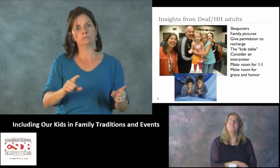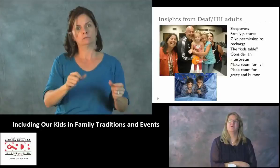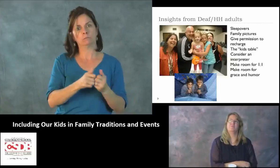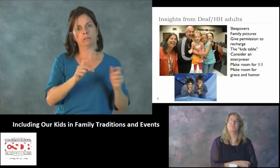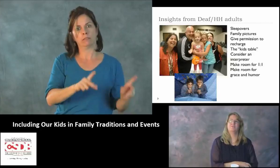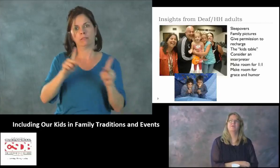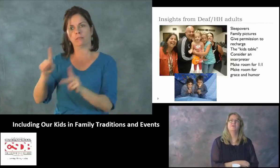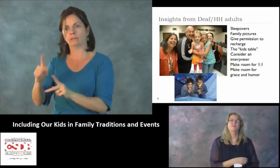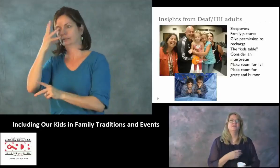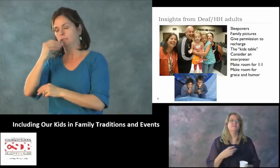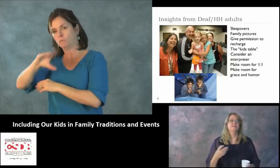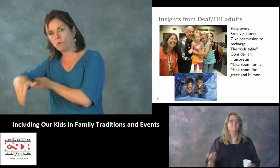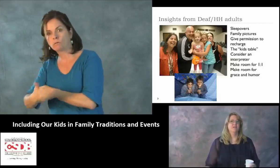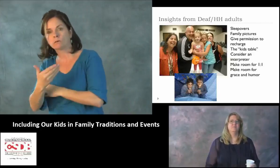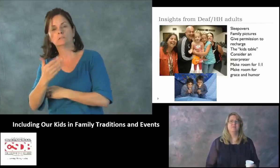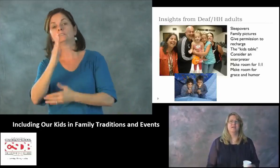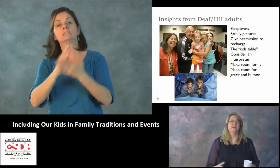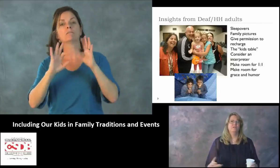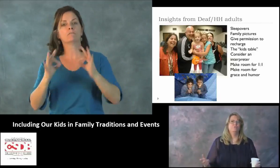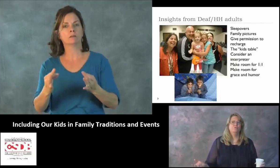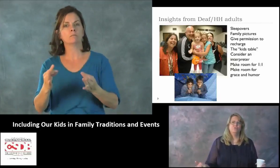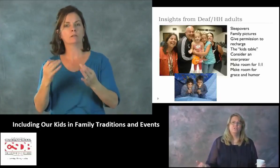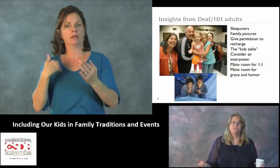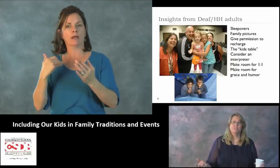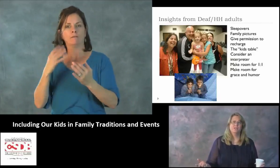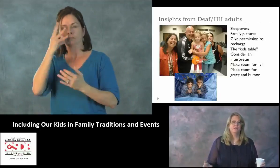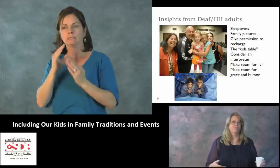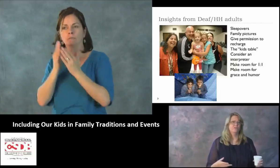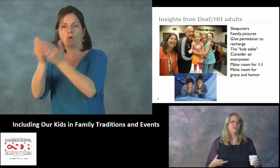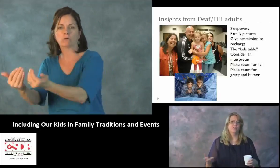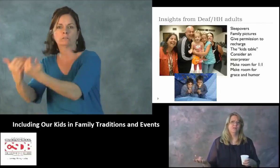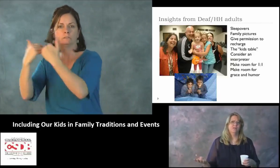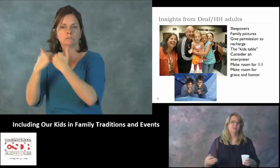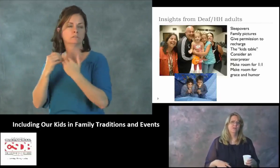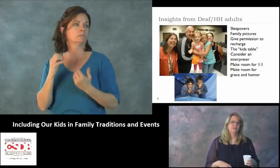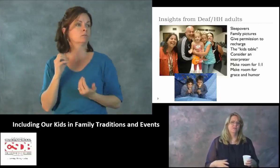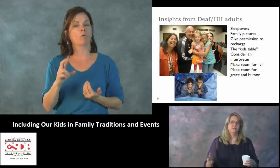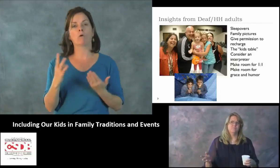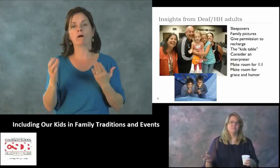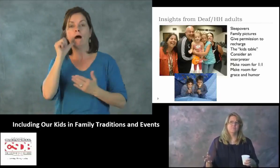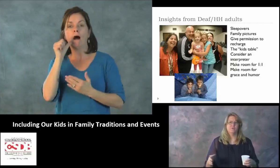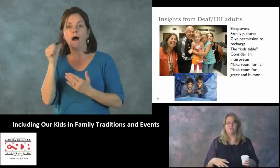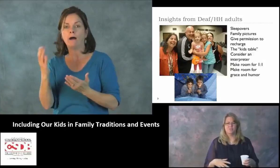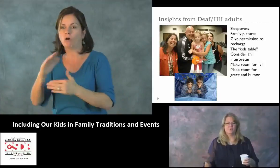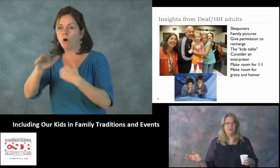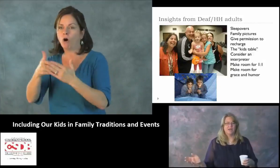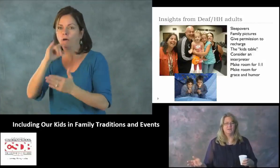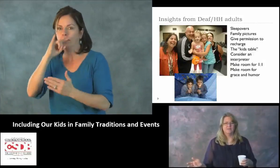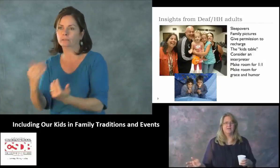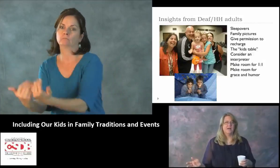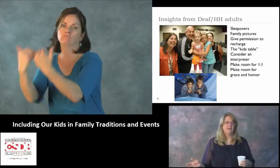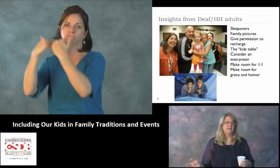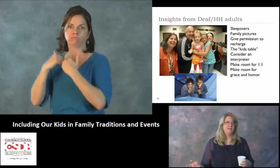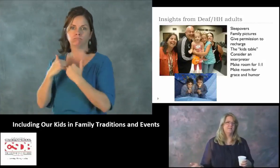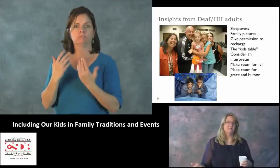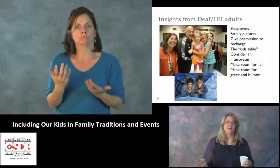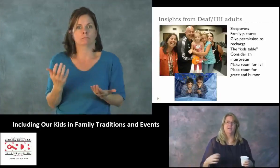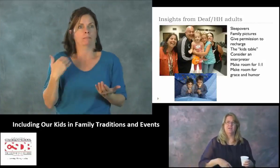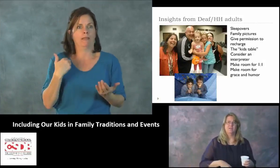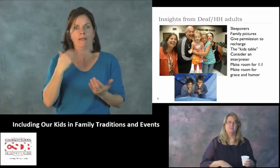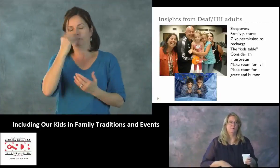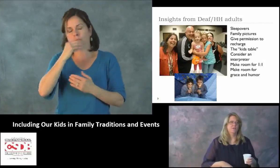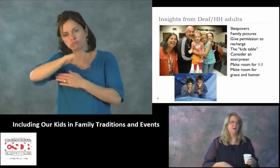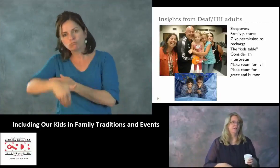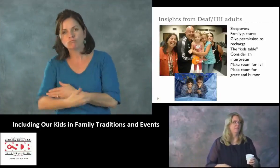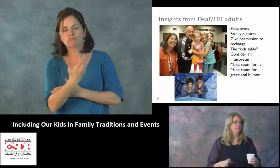with sleepovers. Some families have a huge tradition of sharing sleepovers. Aunt Sally takes all